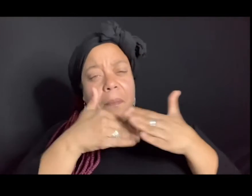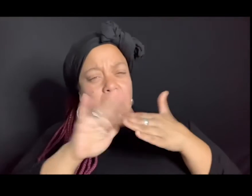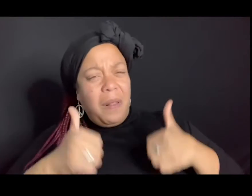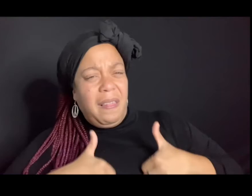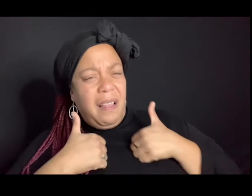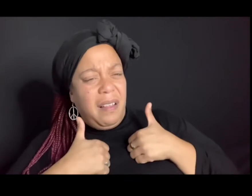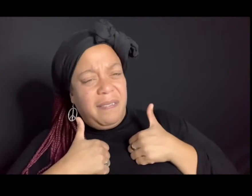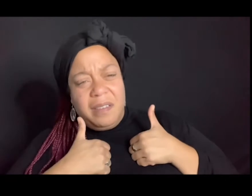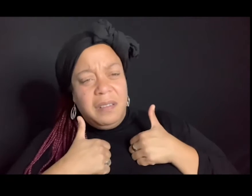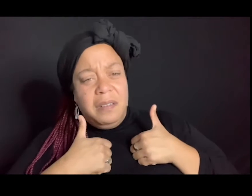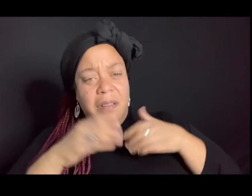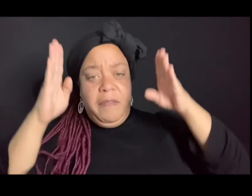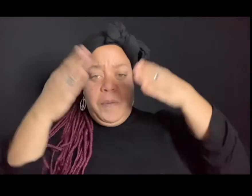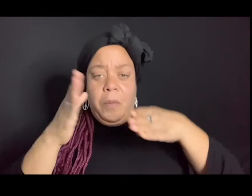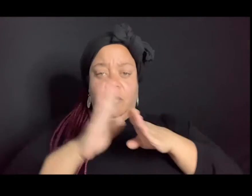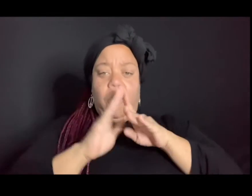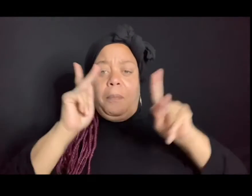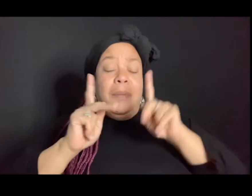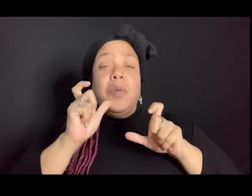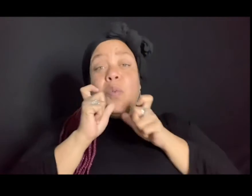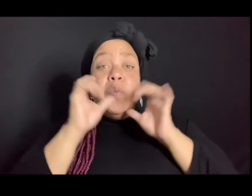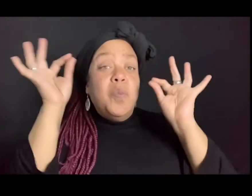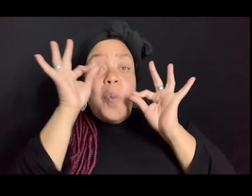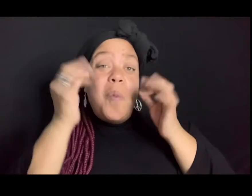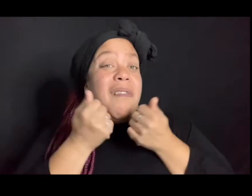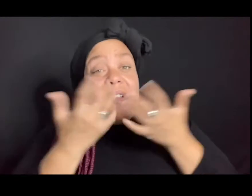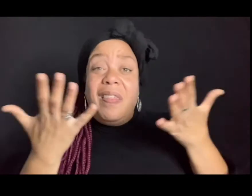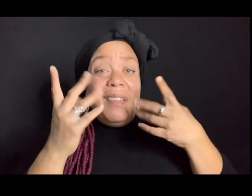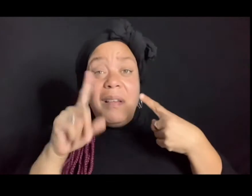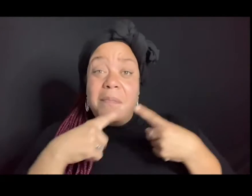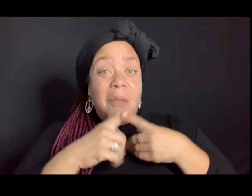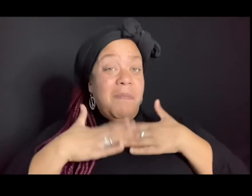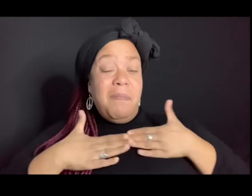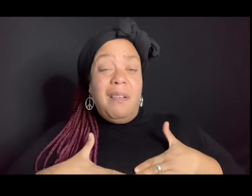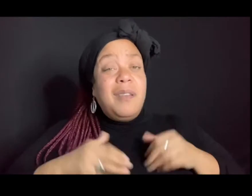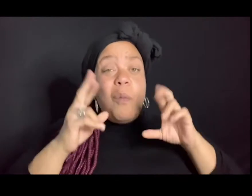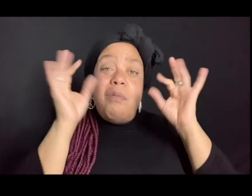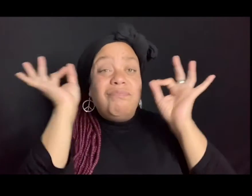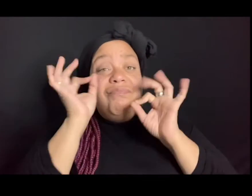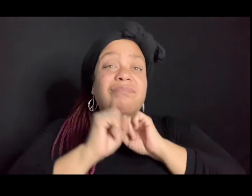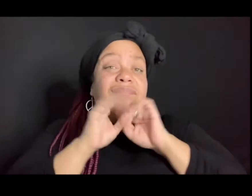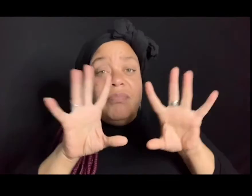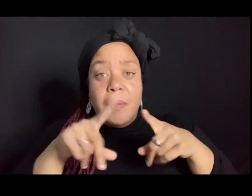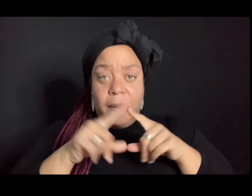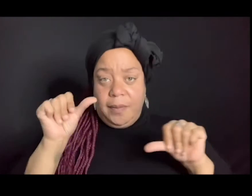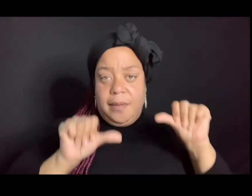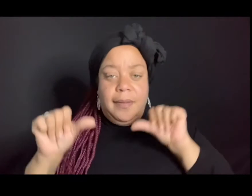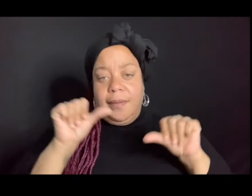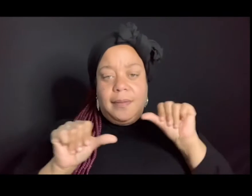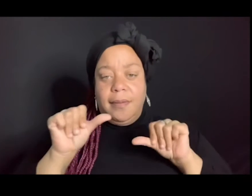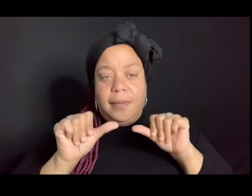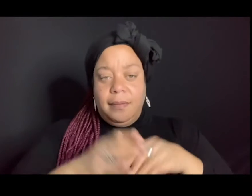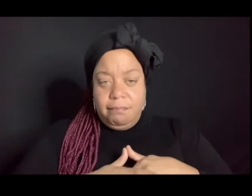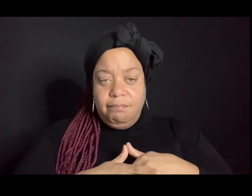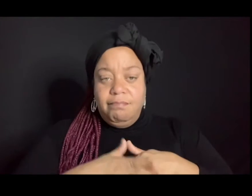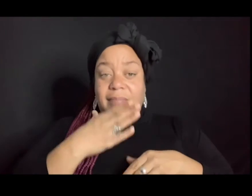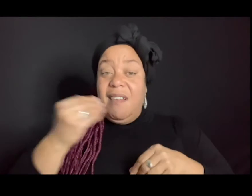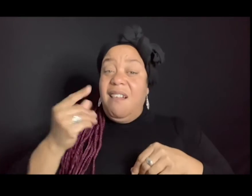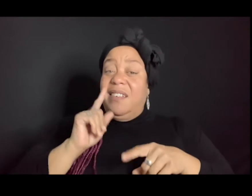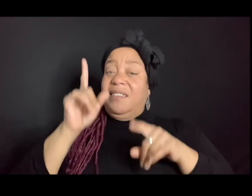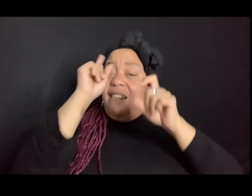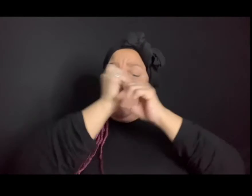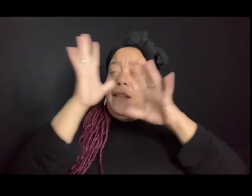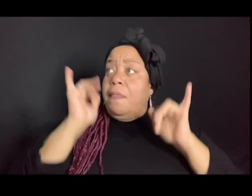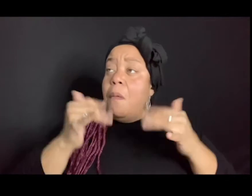alive focuses on people who don't know anything about the body or anything about science. And it's the idea that, if this,